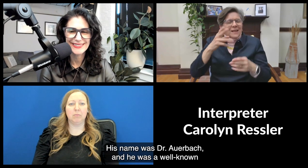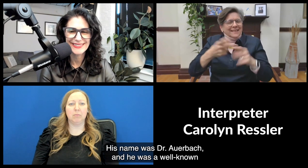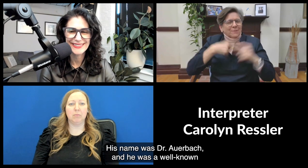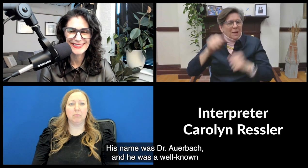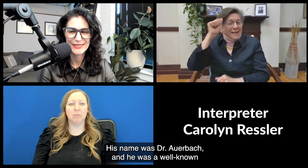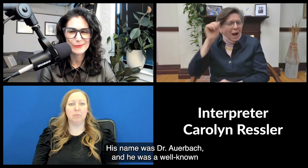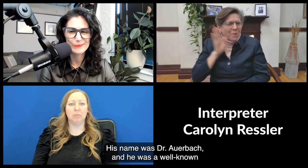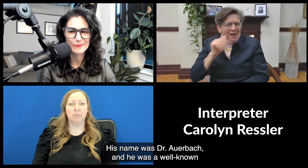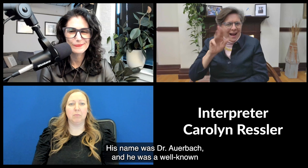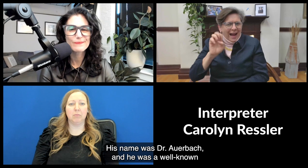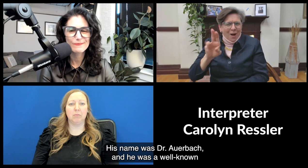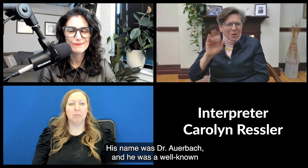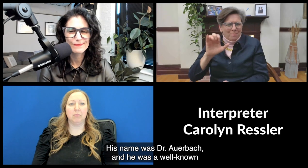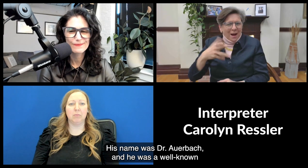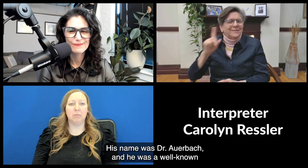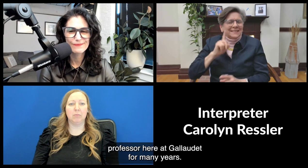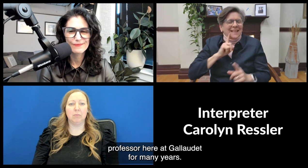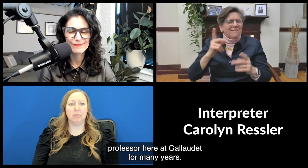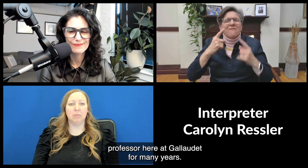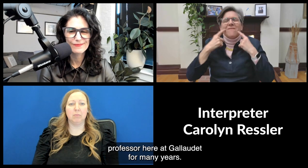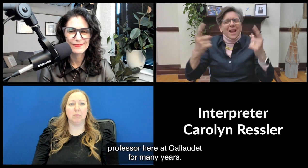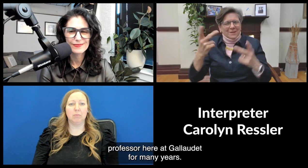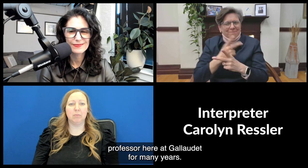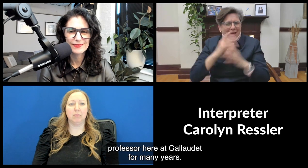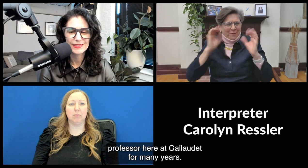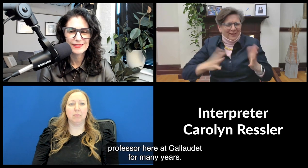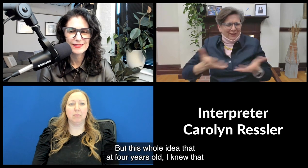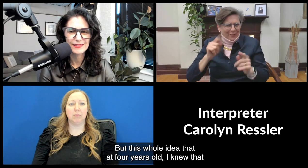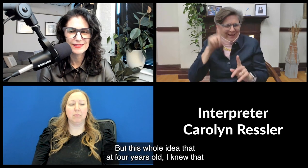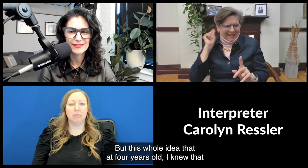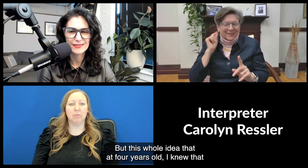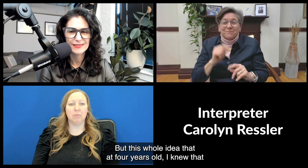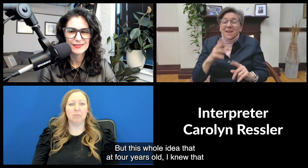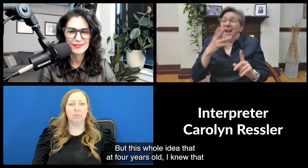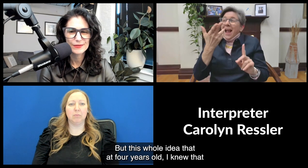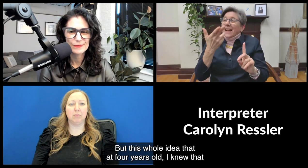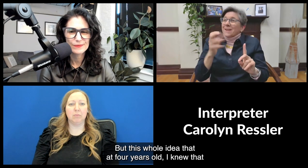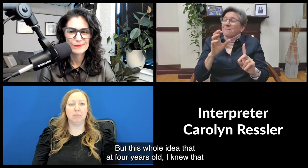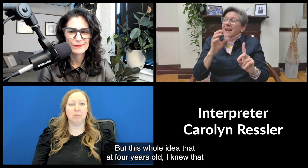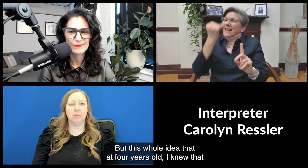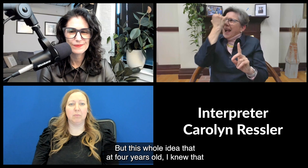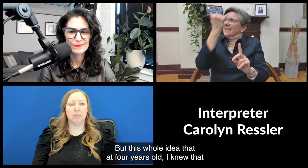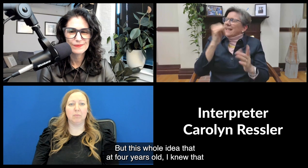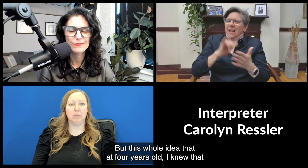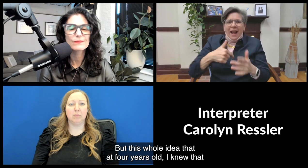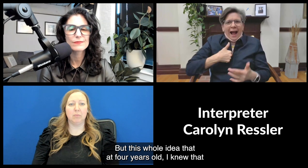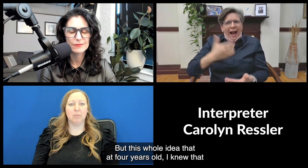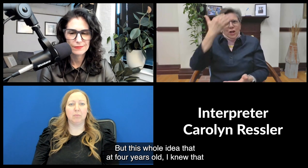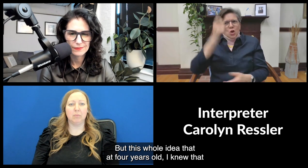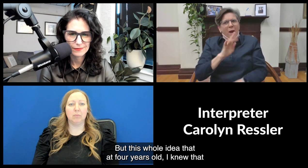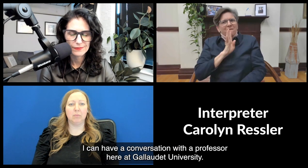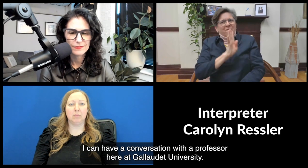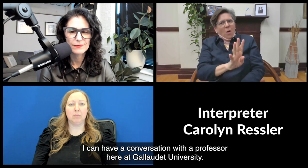that, that this professor saw me that way. His name was Aaron Bunt and he was a well-known professor here at Gallaudet for many years.